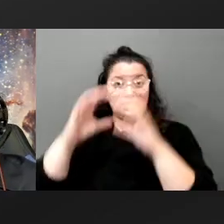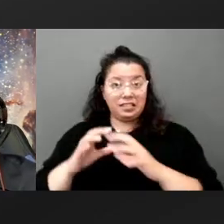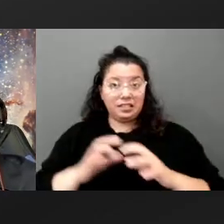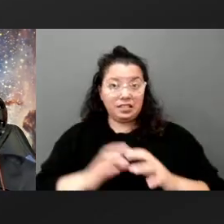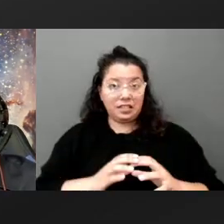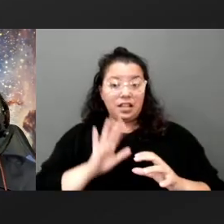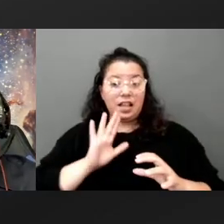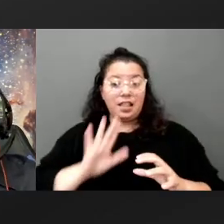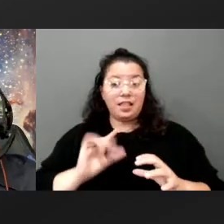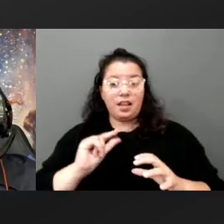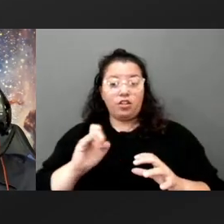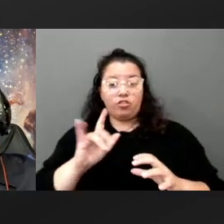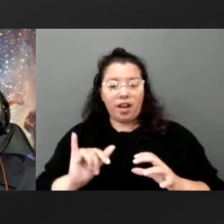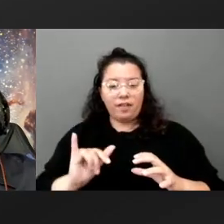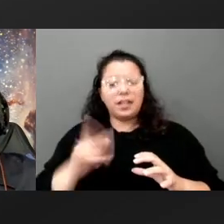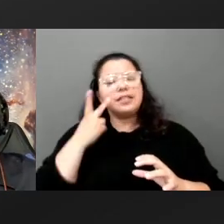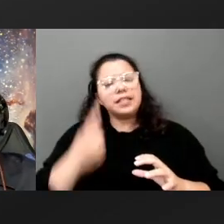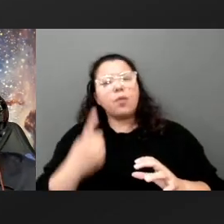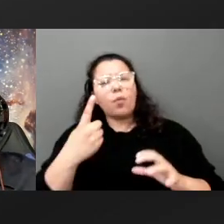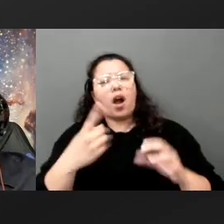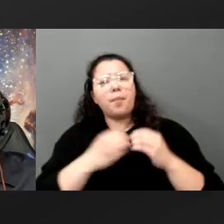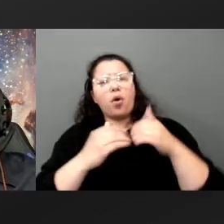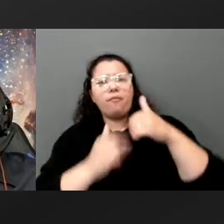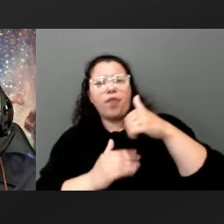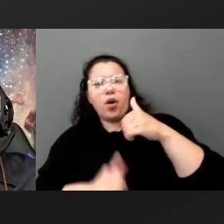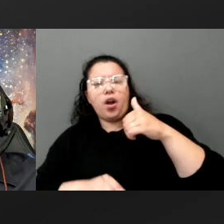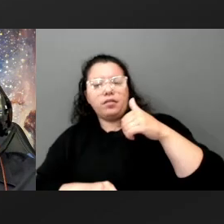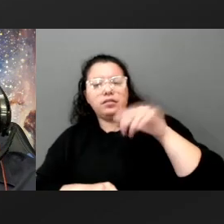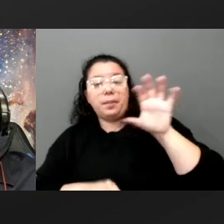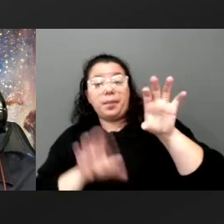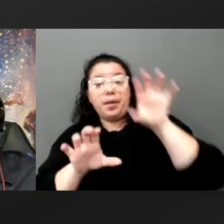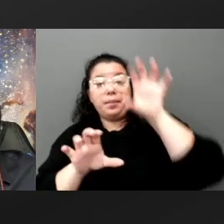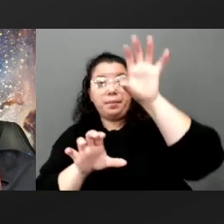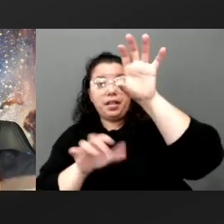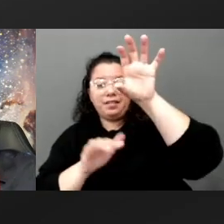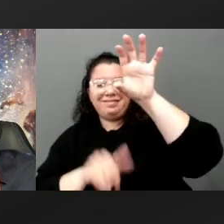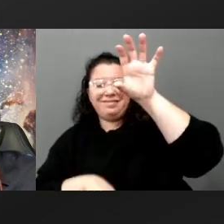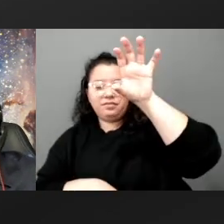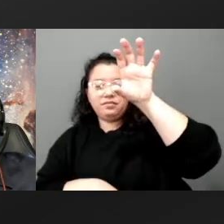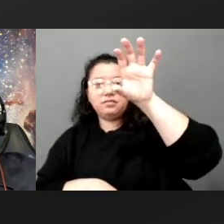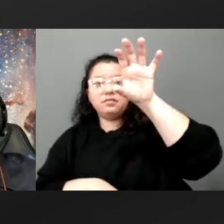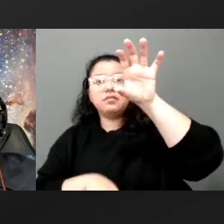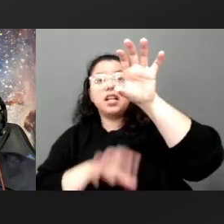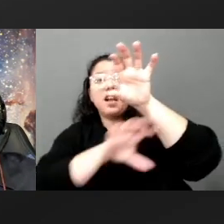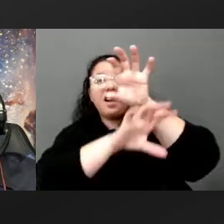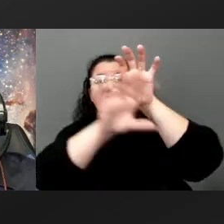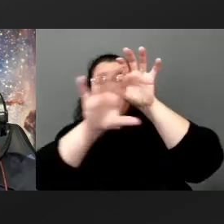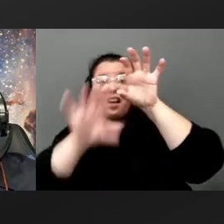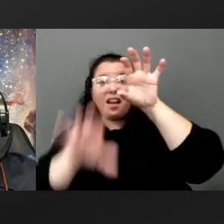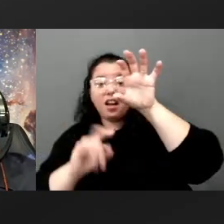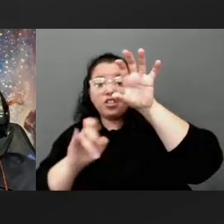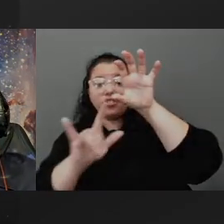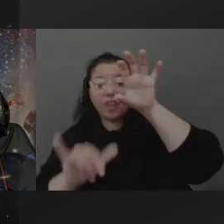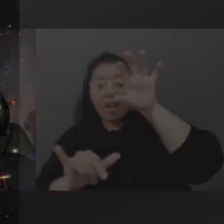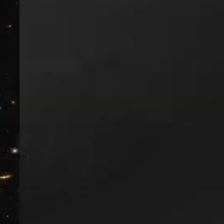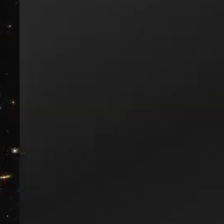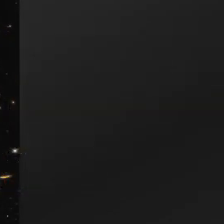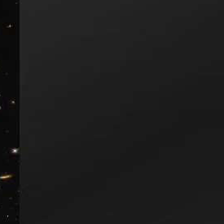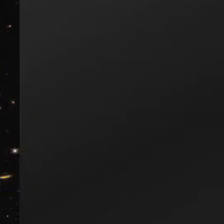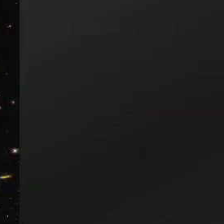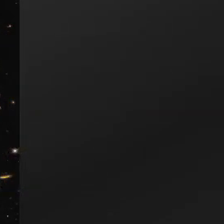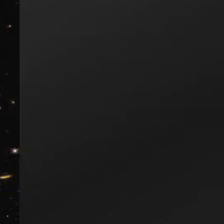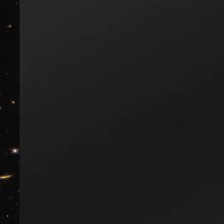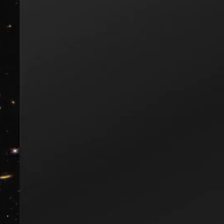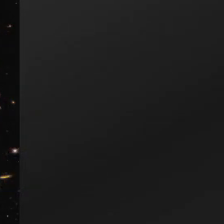one, which I'll come back to in a minute. They're very near each other, and the gravity from these galaxies is actually ripping stars and gas out of the other galaxies